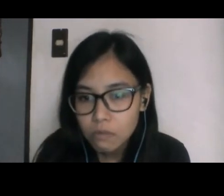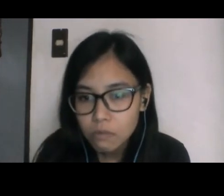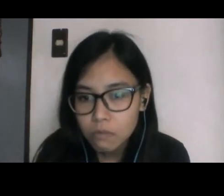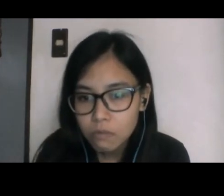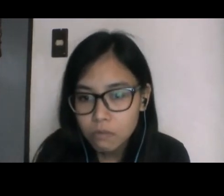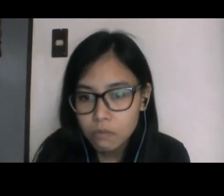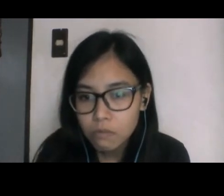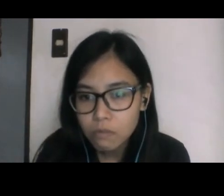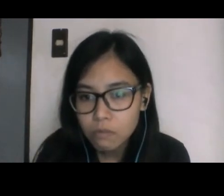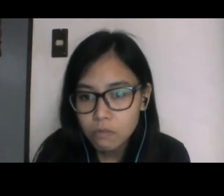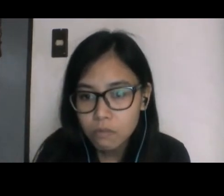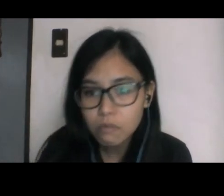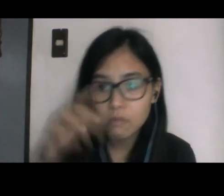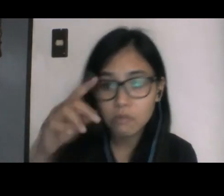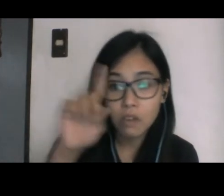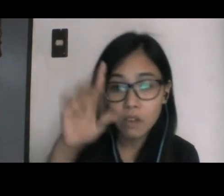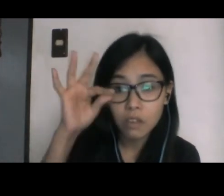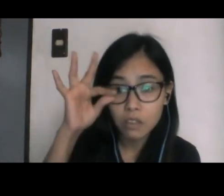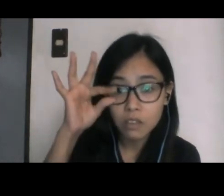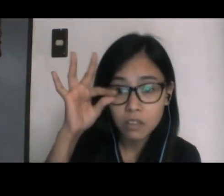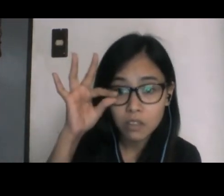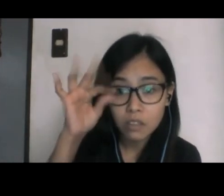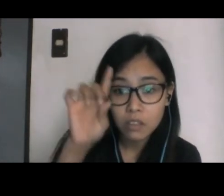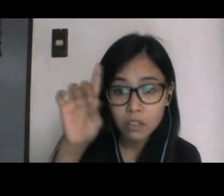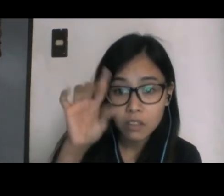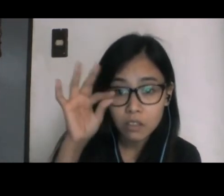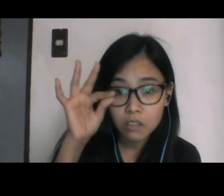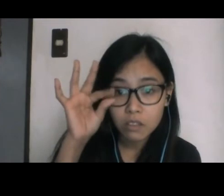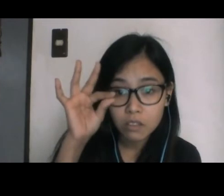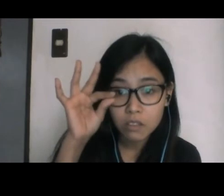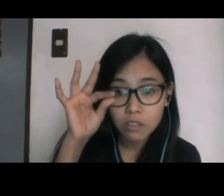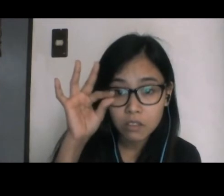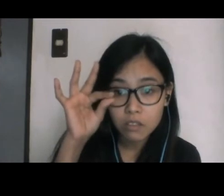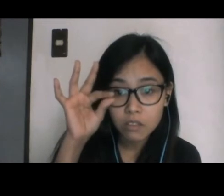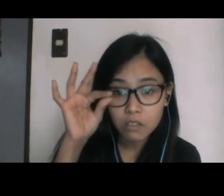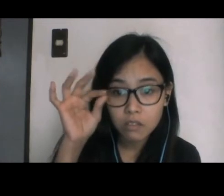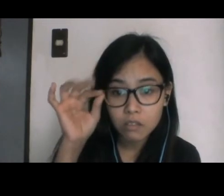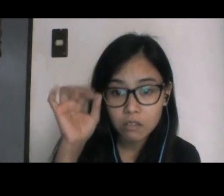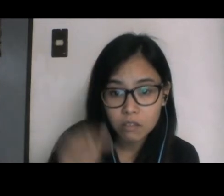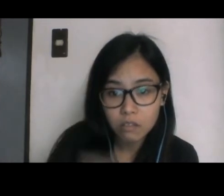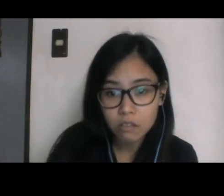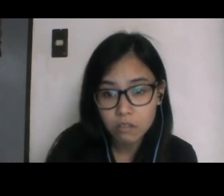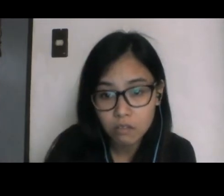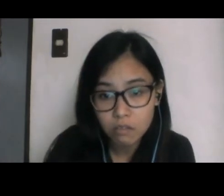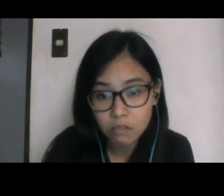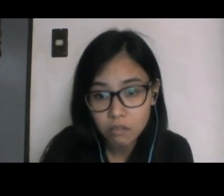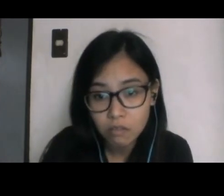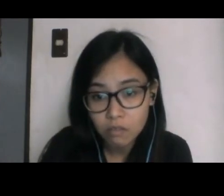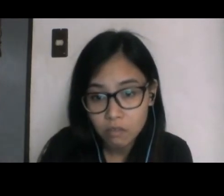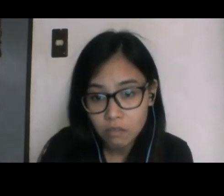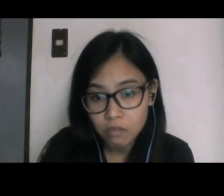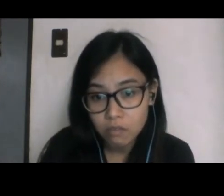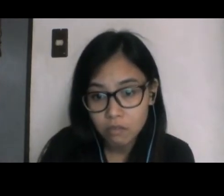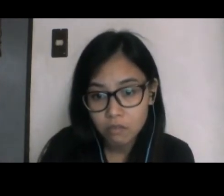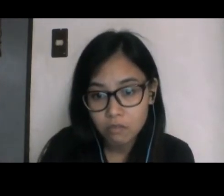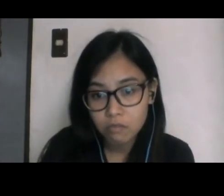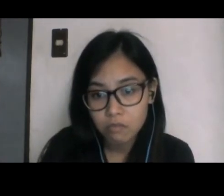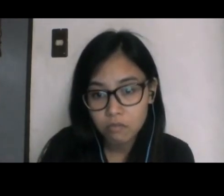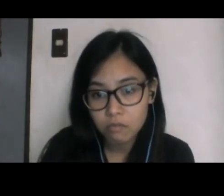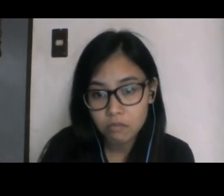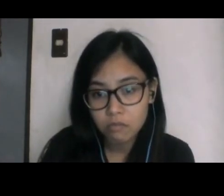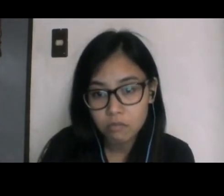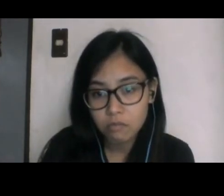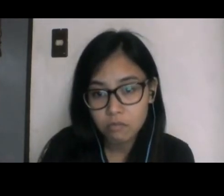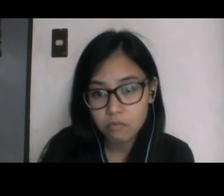a note in section 4 that for the student to look at, that there are many, more than